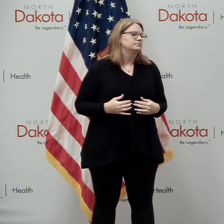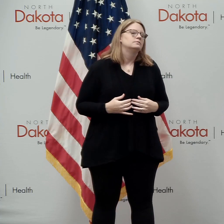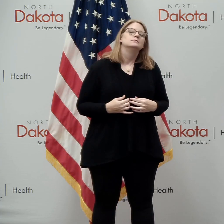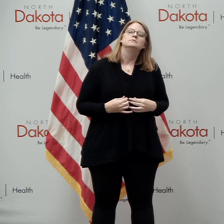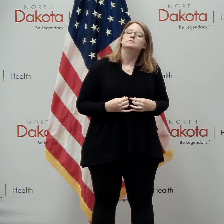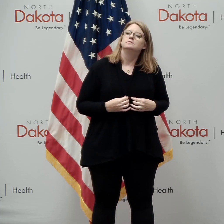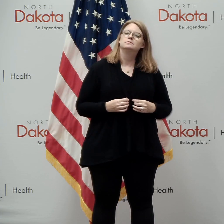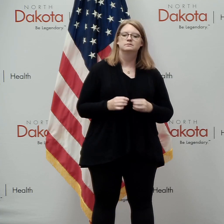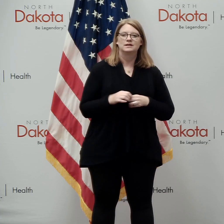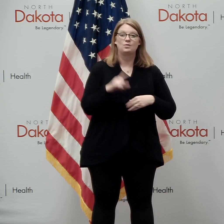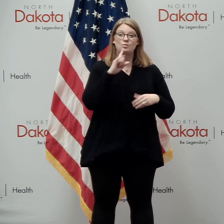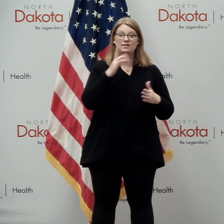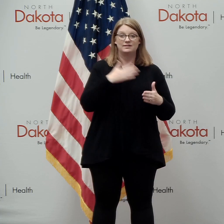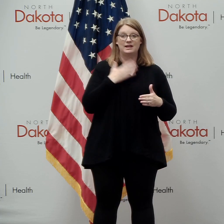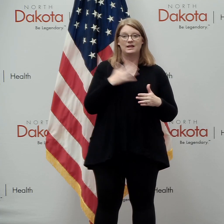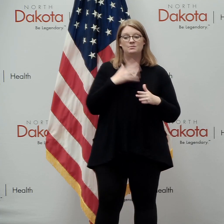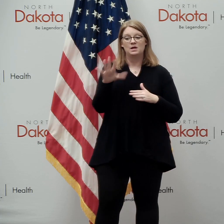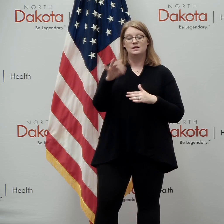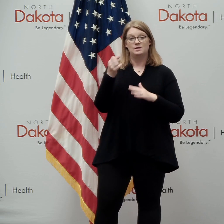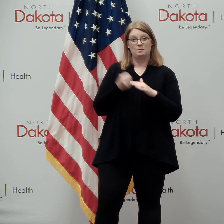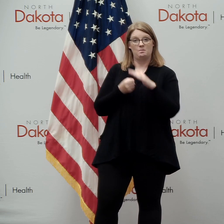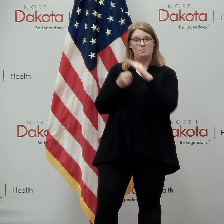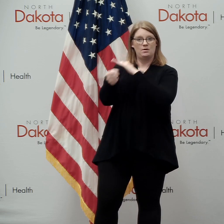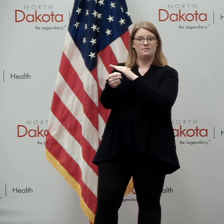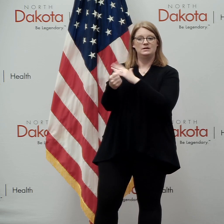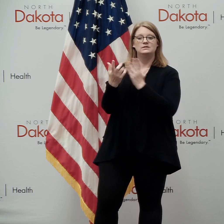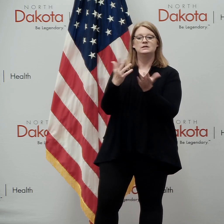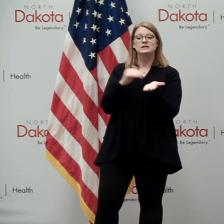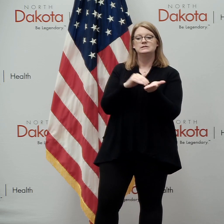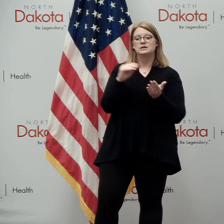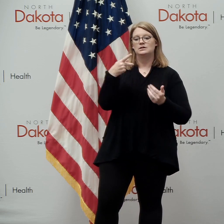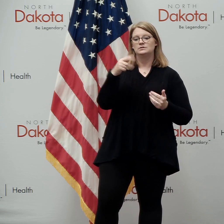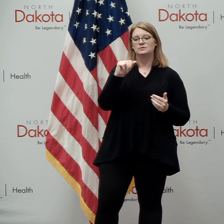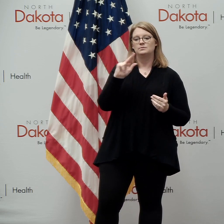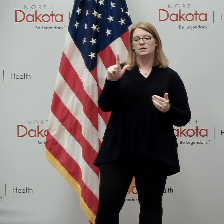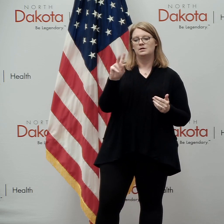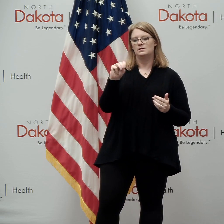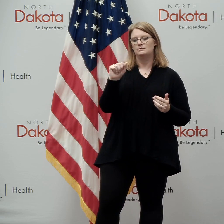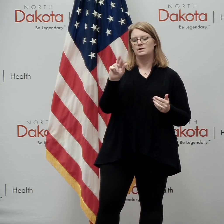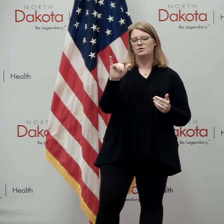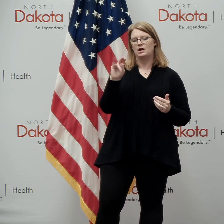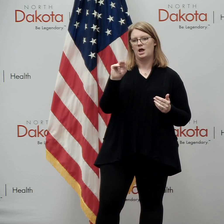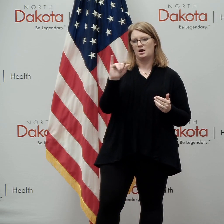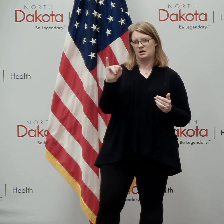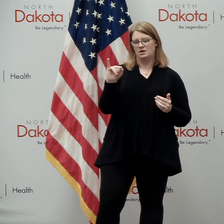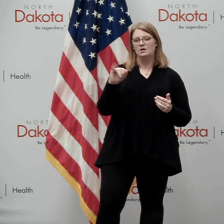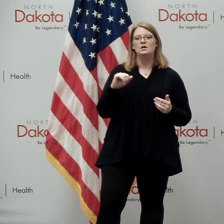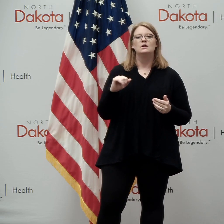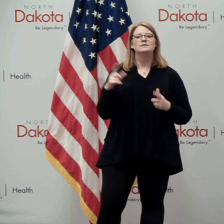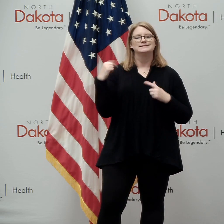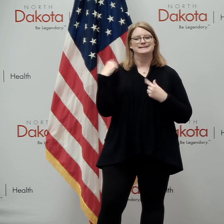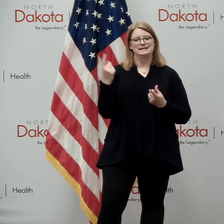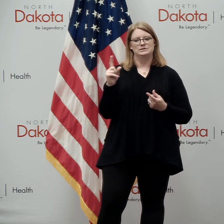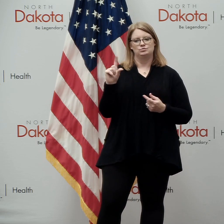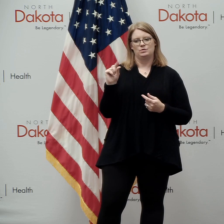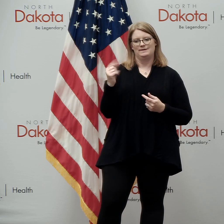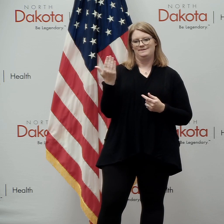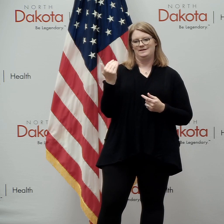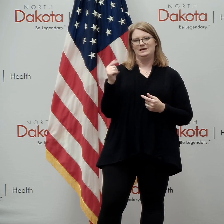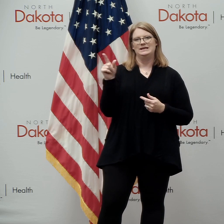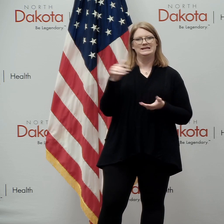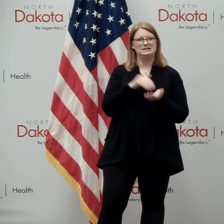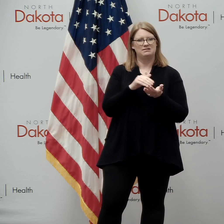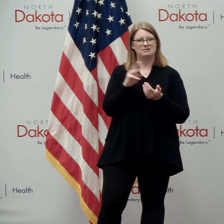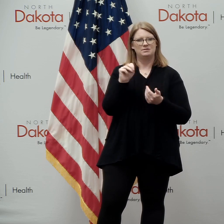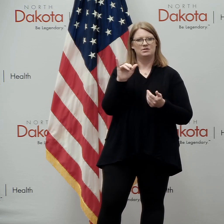Very pleased to announce today the appointment of a new Interim State Health Officer, Dr. Paul Mariana. Since 2015, Dr. Mariana